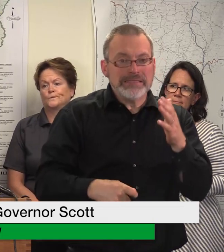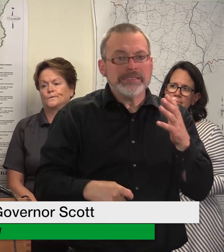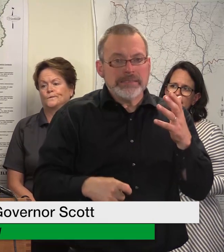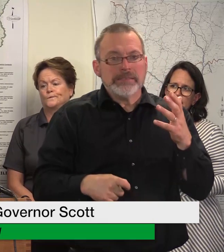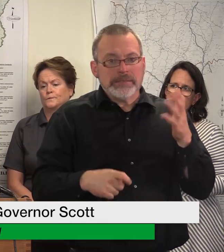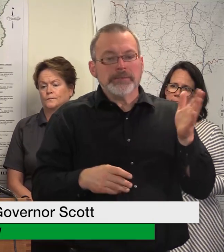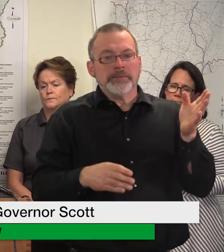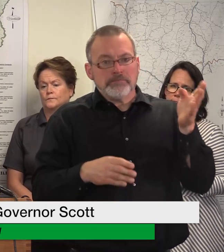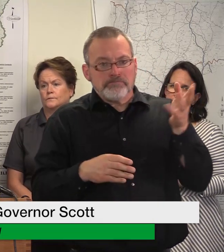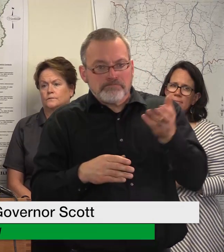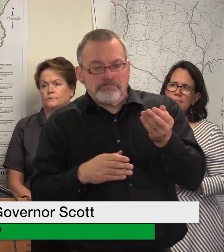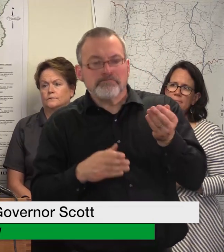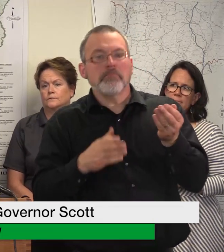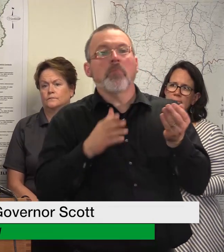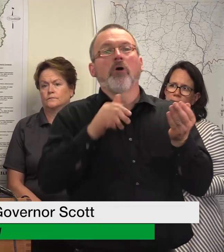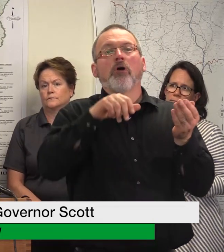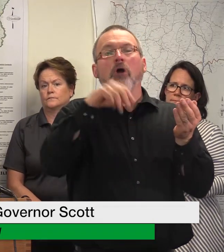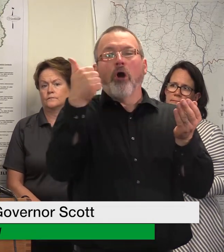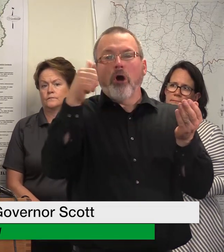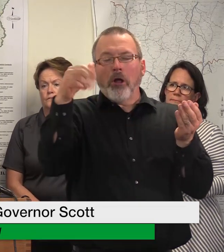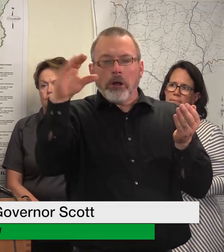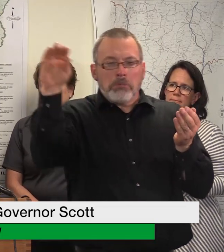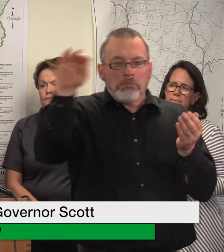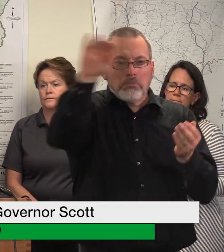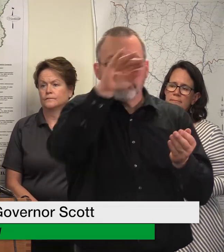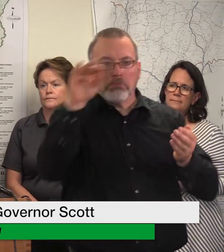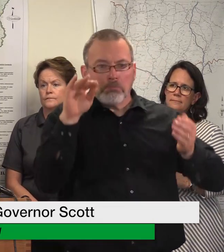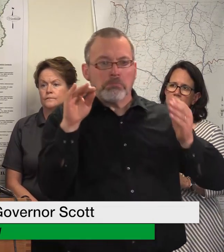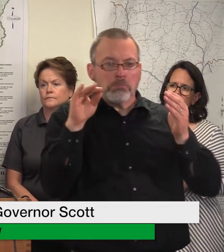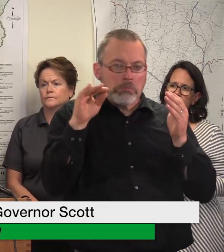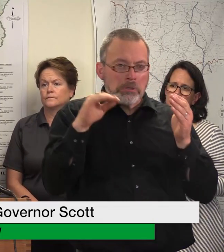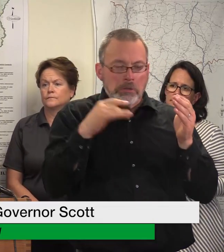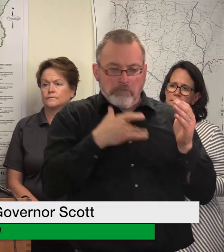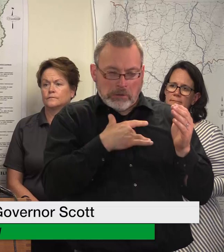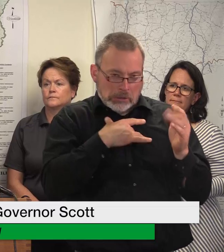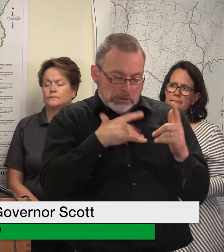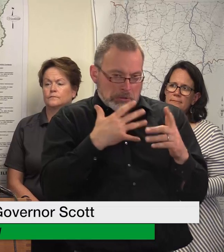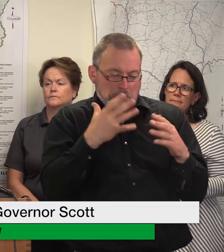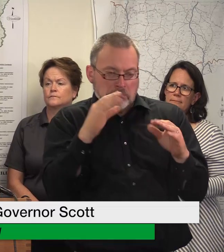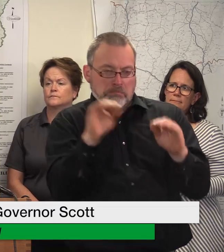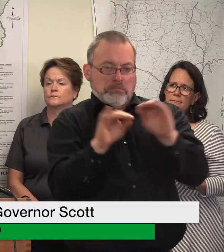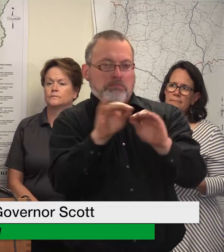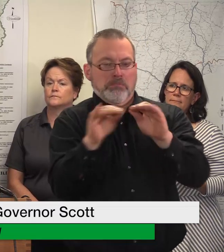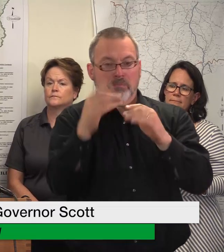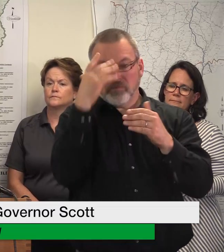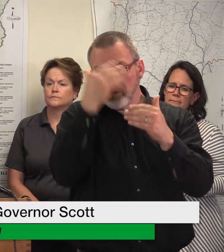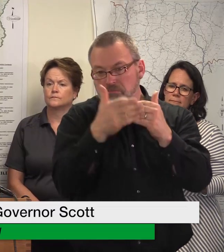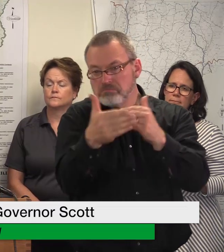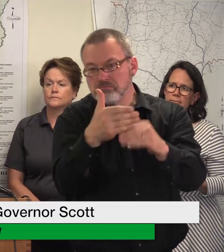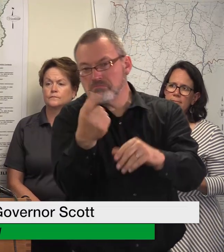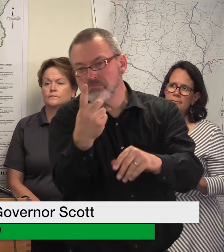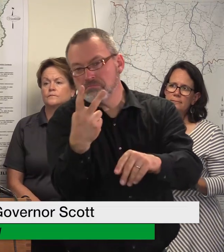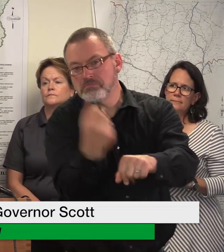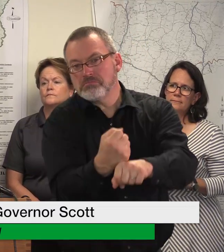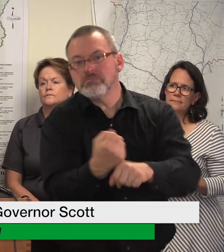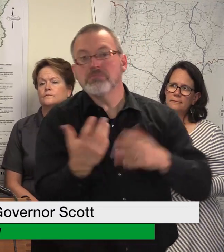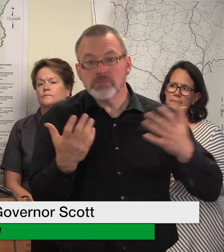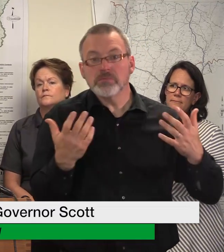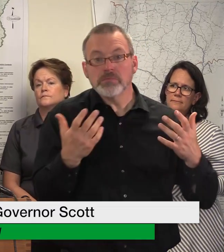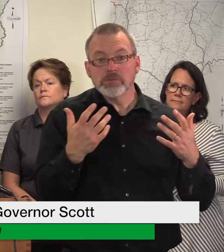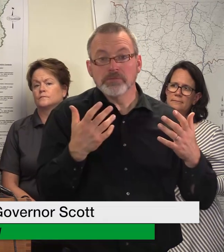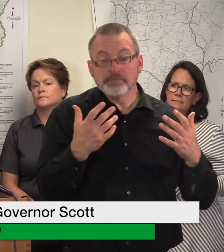of a few million dollars over the next couple of years, and that was all attributable to the